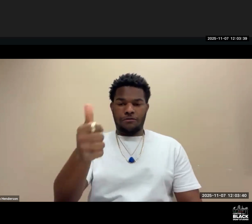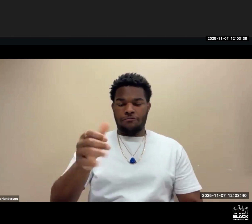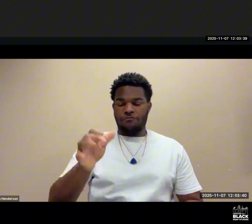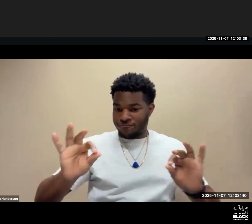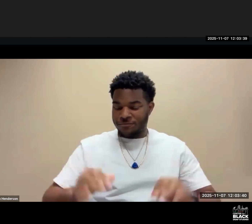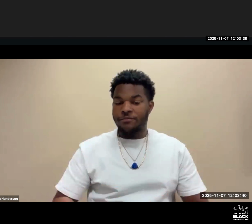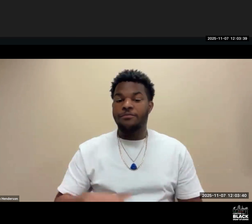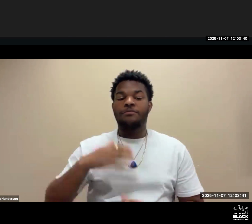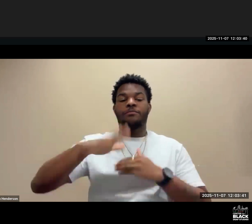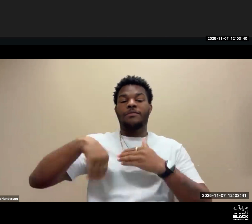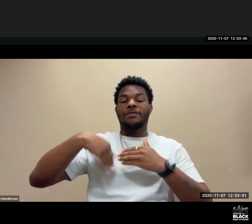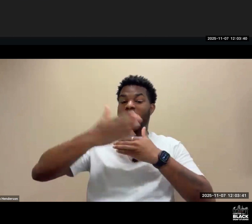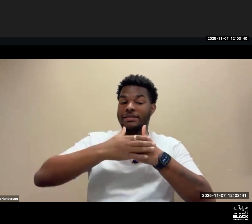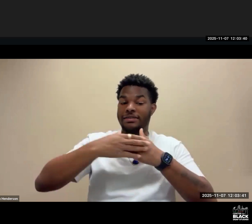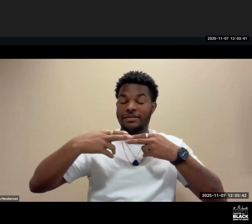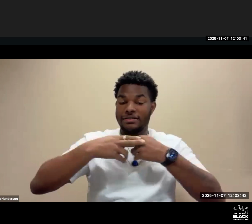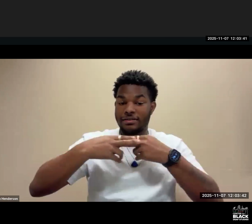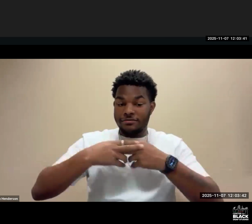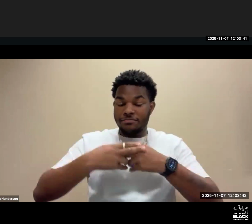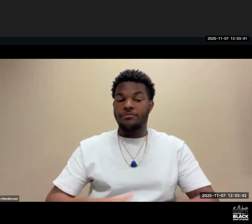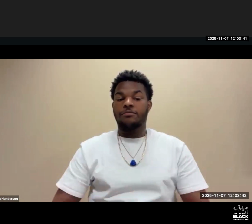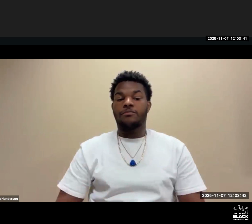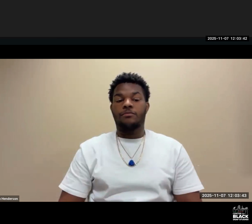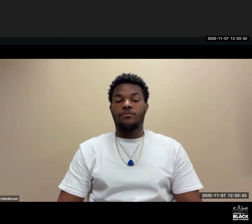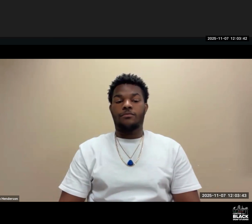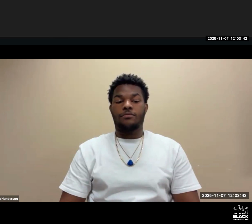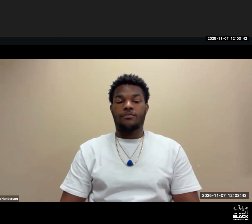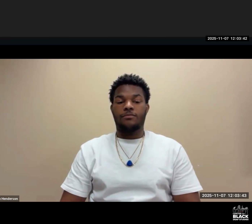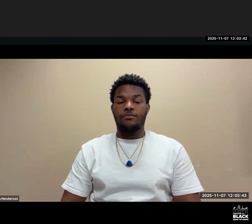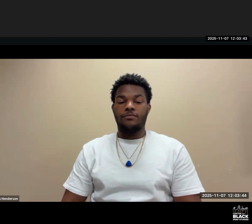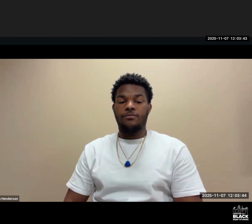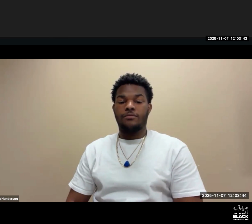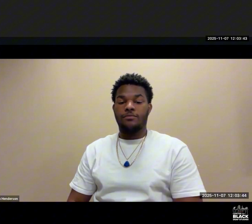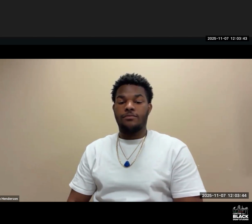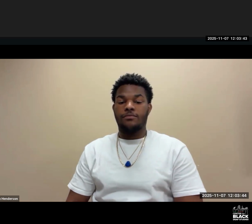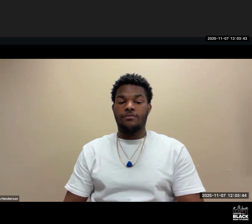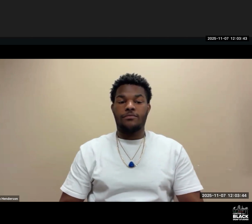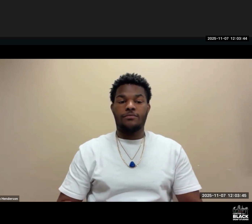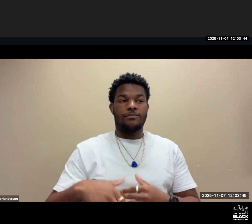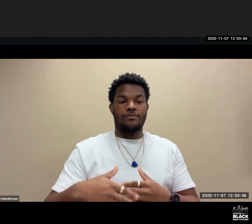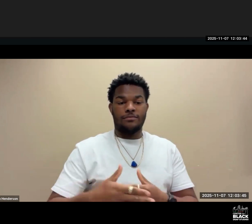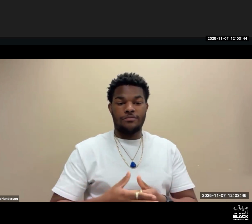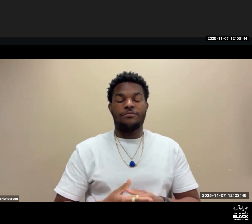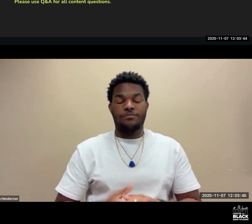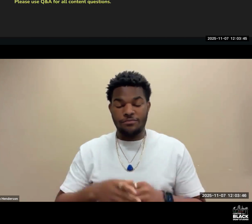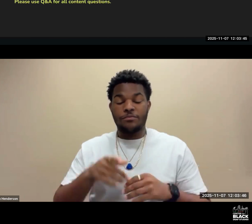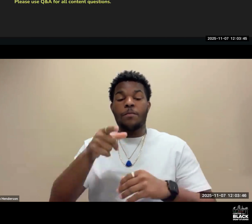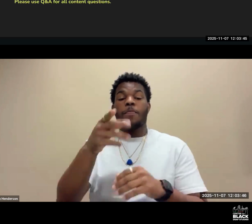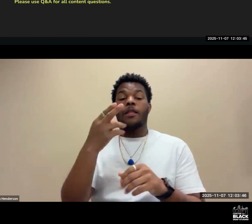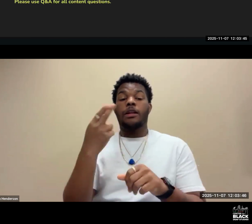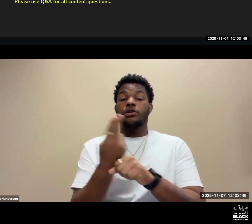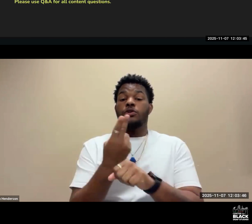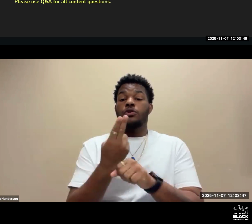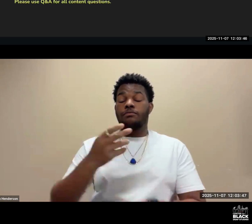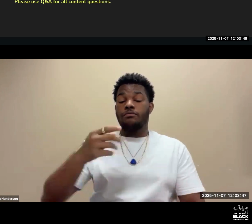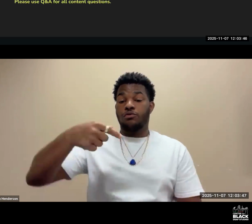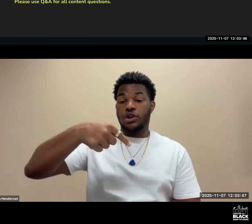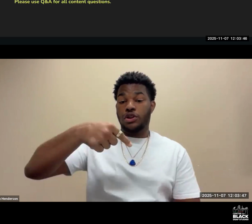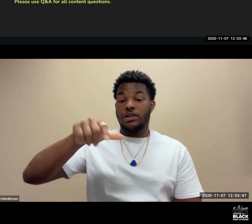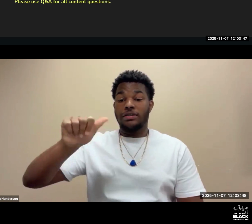want to have access to the audio, you can also turn up to ensure you can hear the interpreters. We